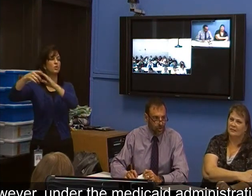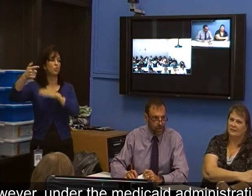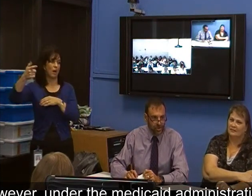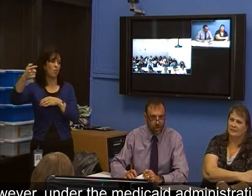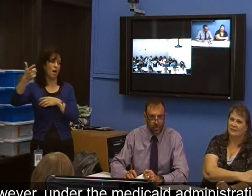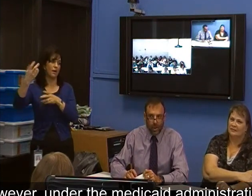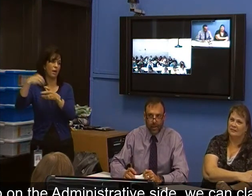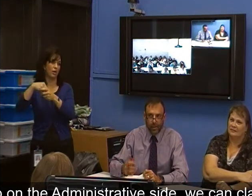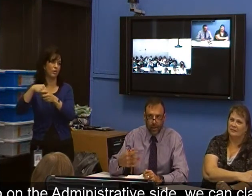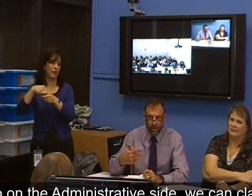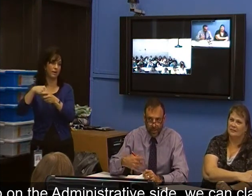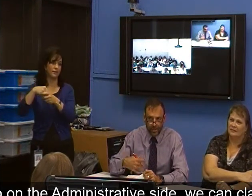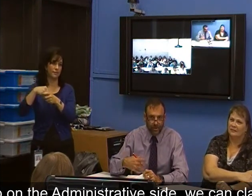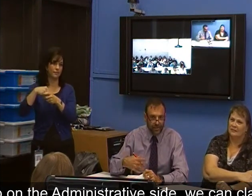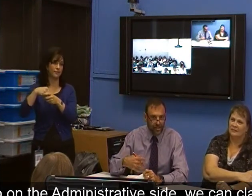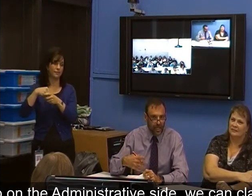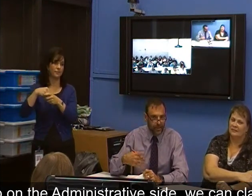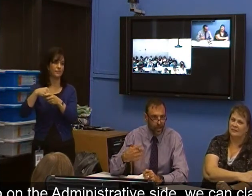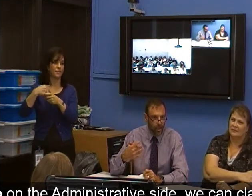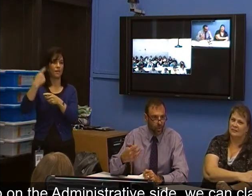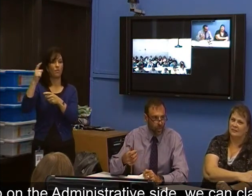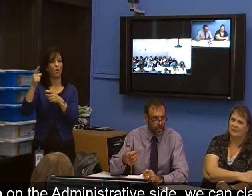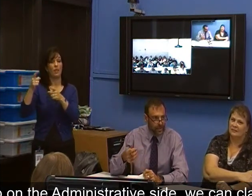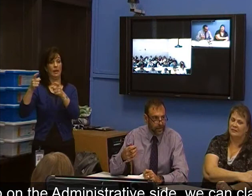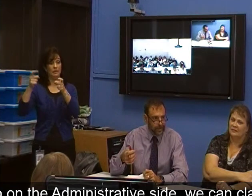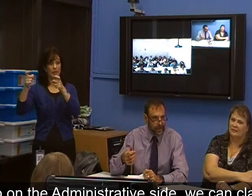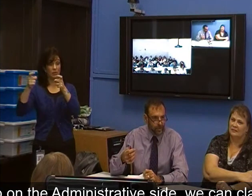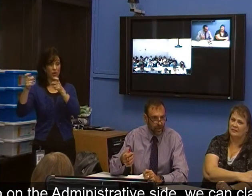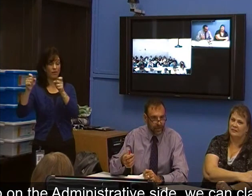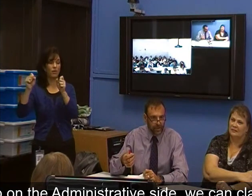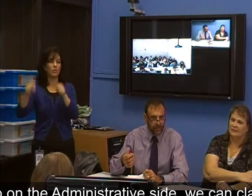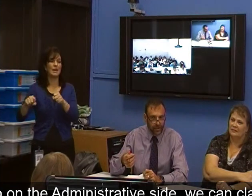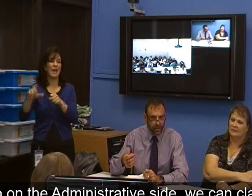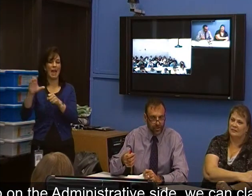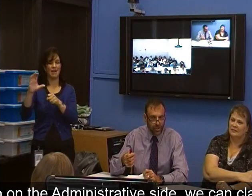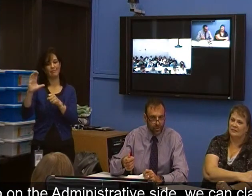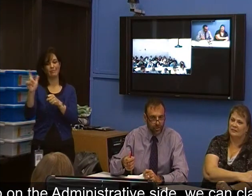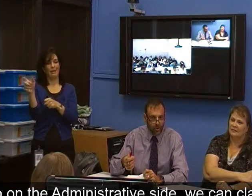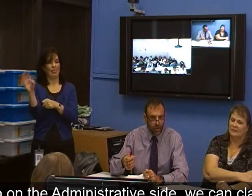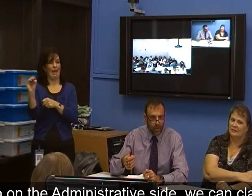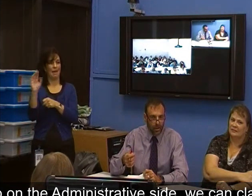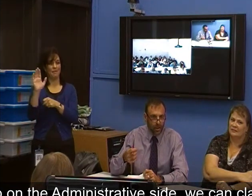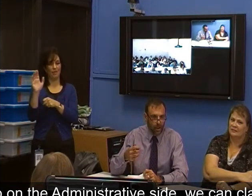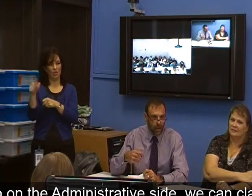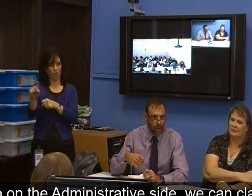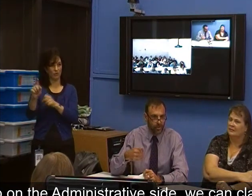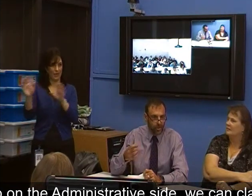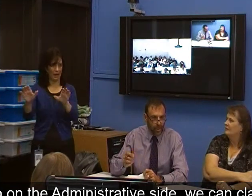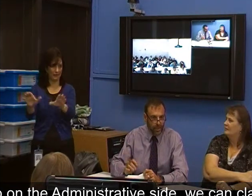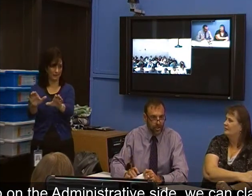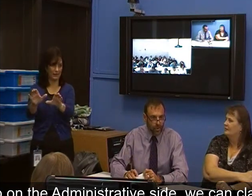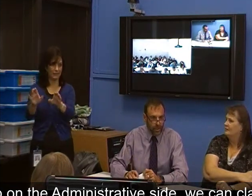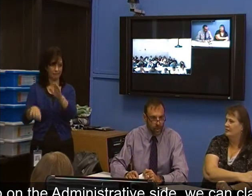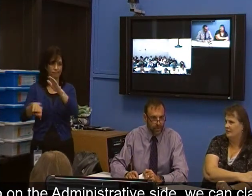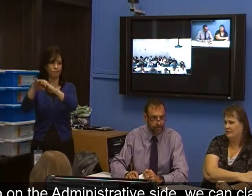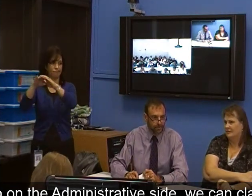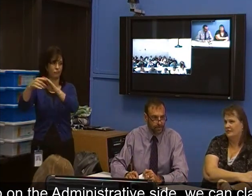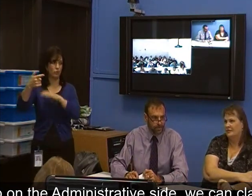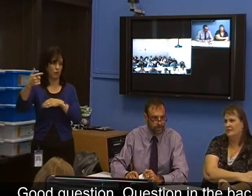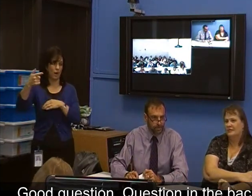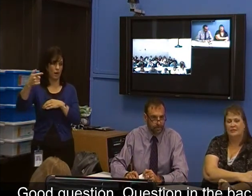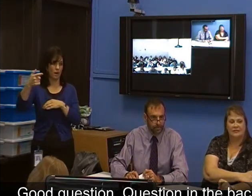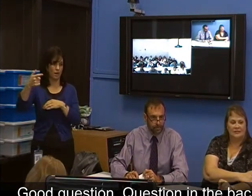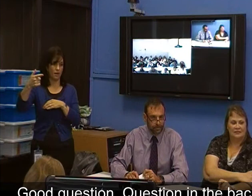also included. So on the administrative side, we can claim your activities that you're doing up to age 21.